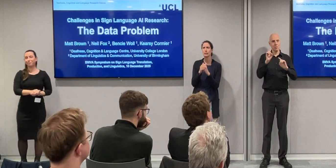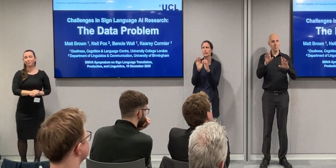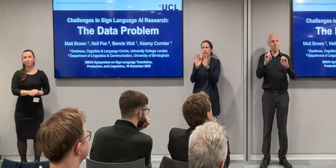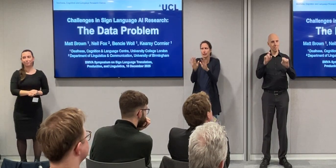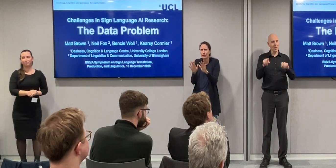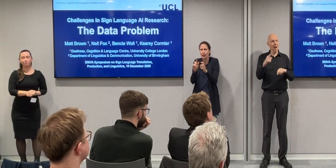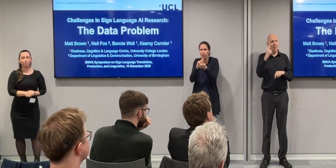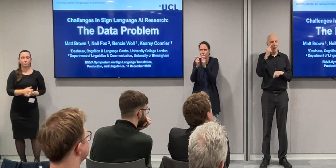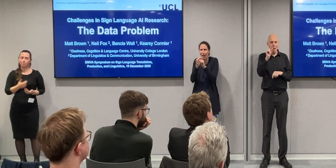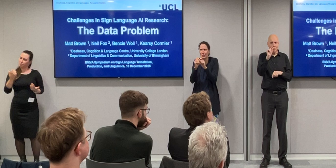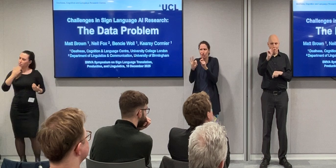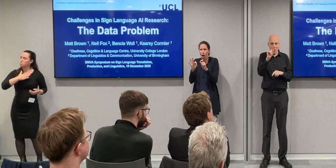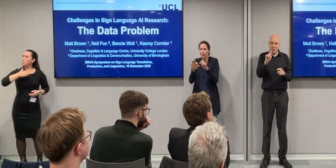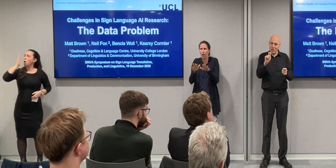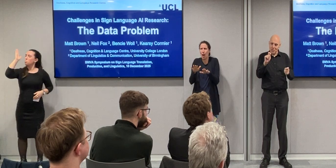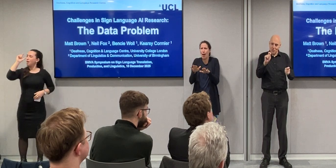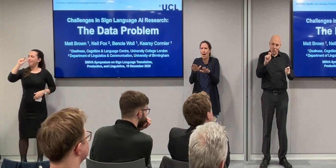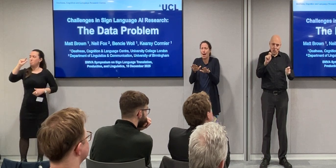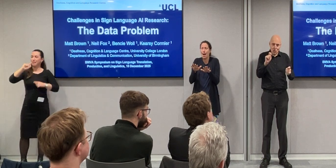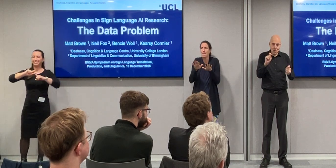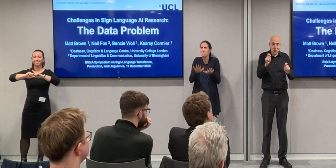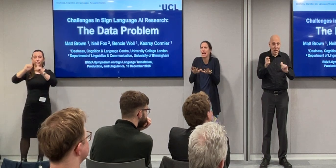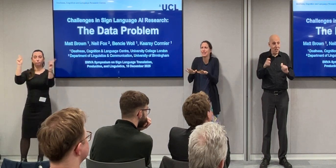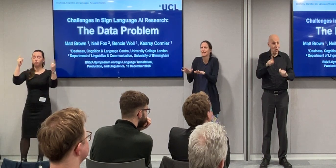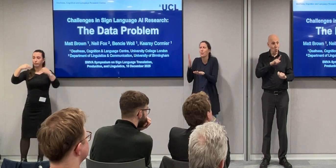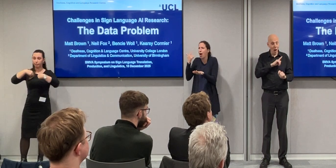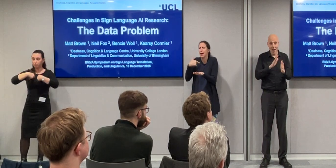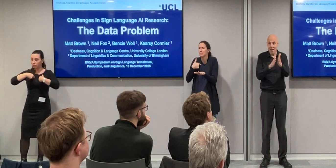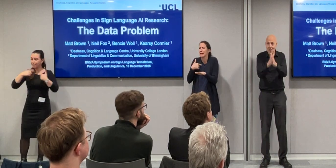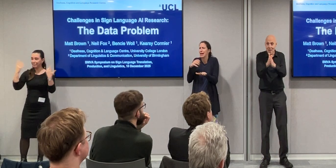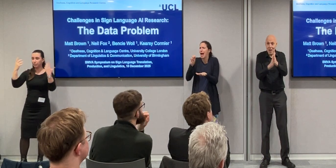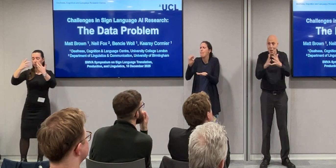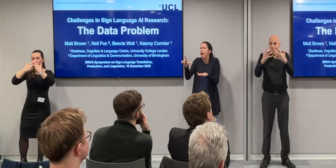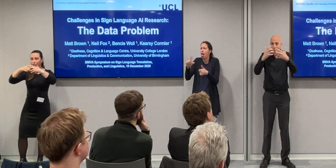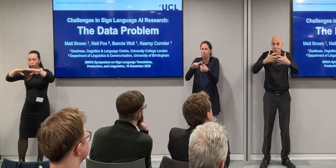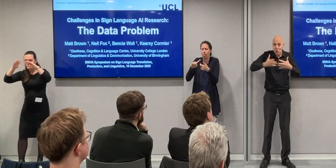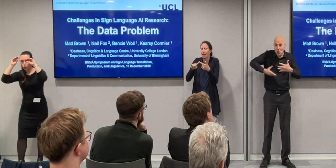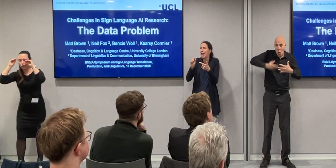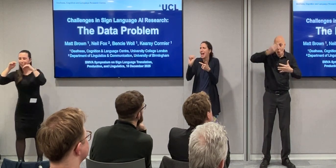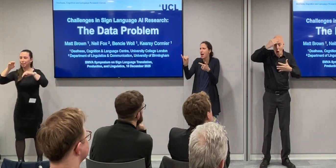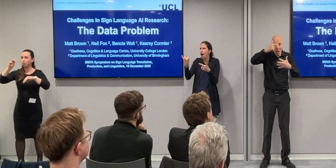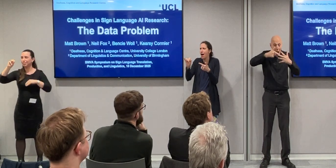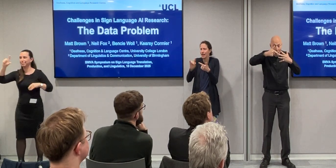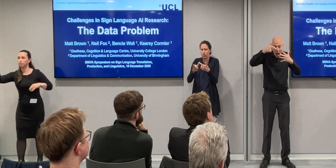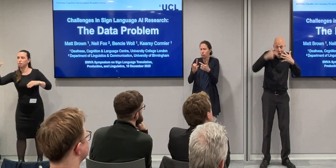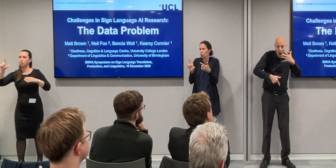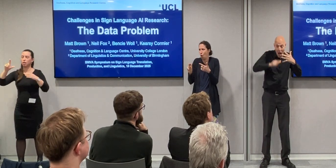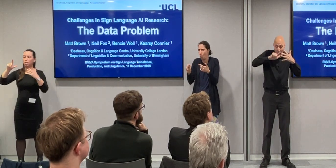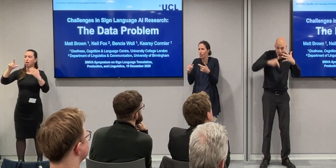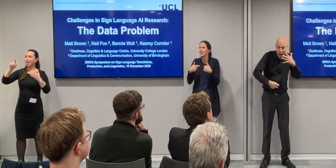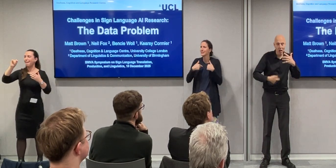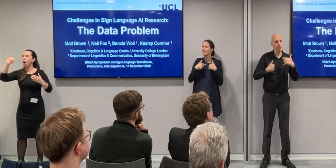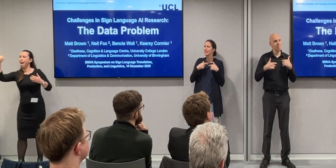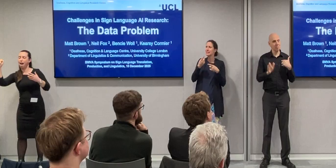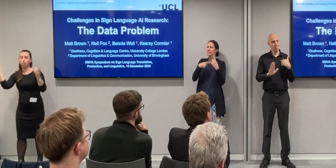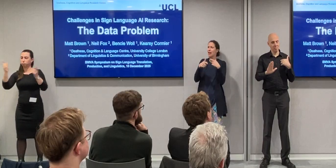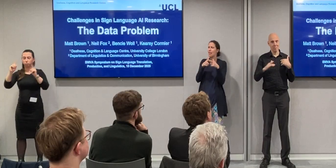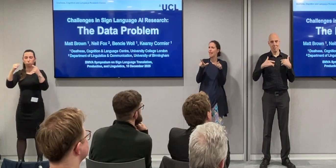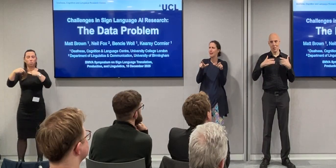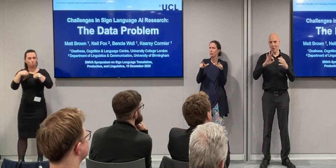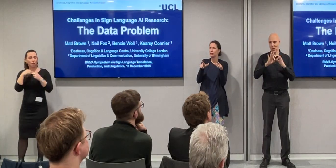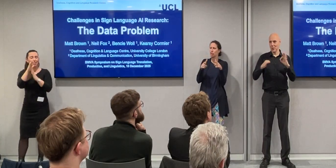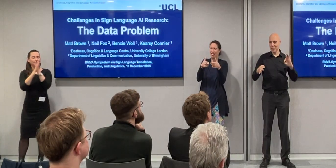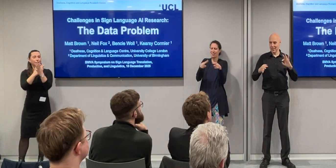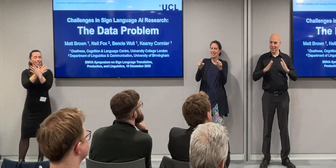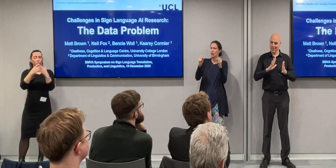of pace, I think, because I'm not any kind of machine learning or AI developer. I'm a sign language linguist. I work